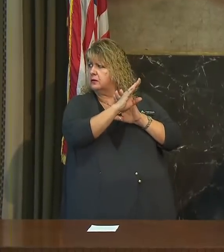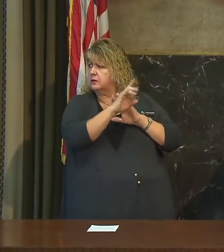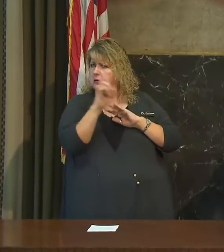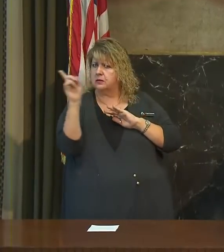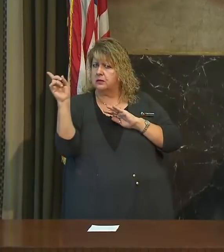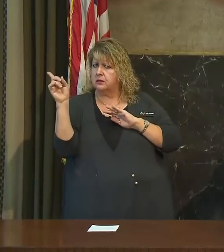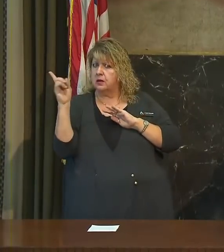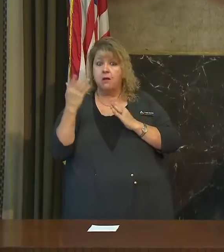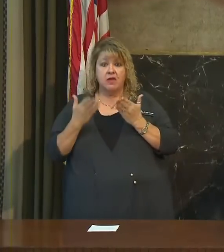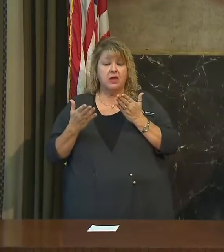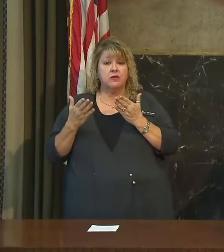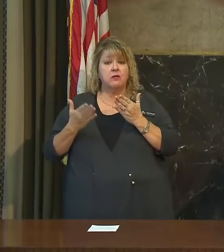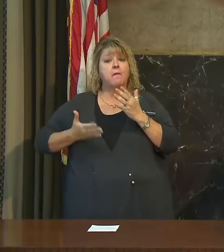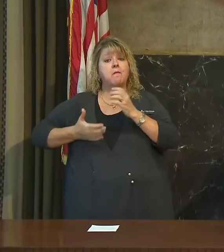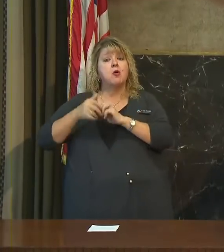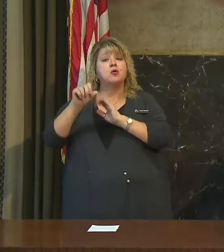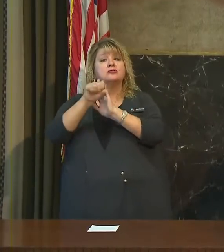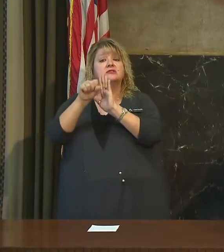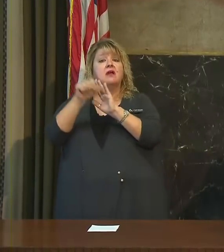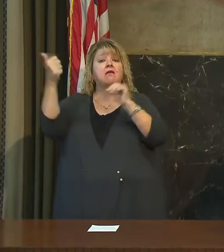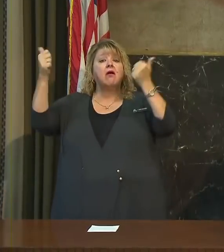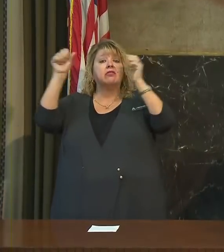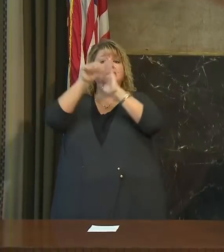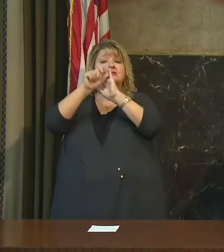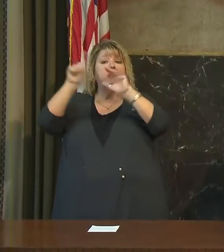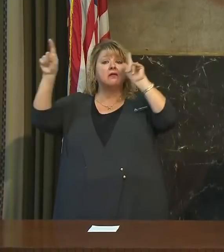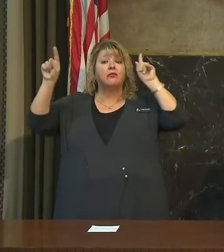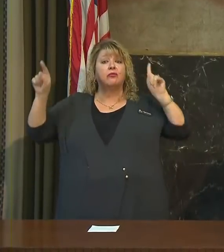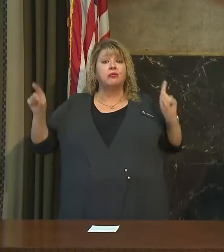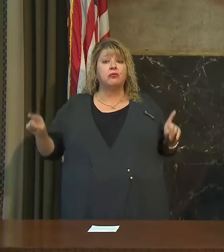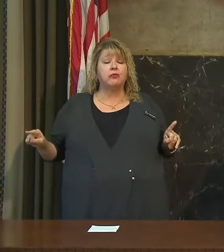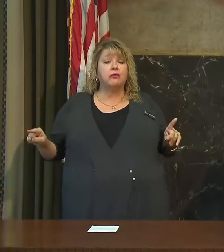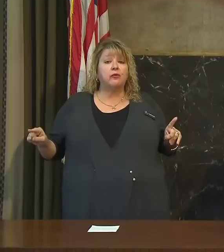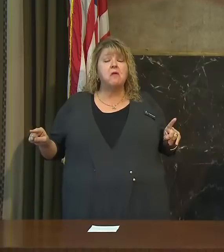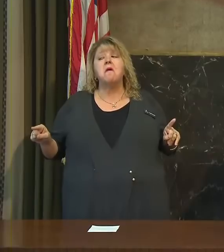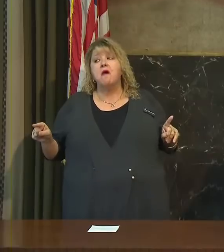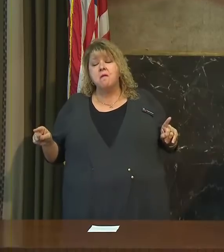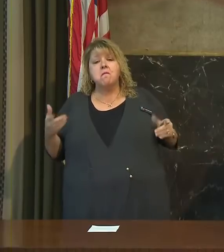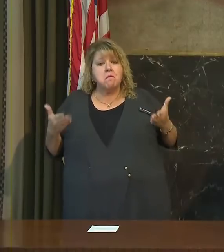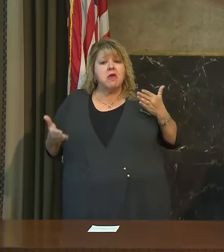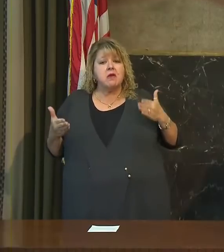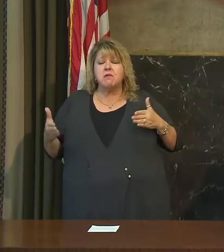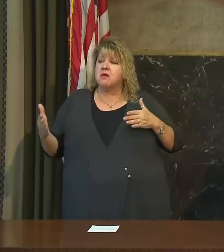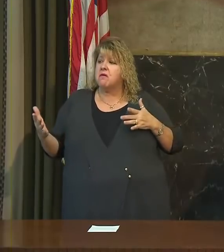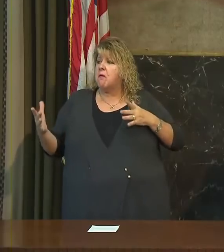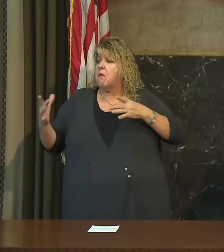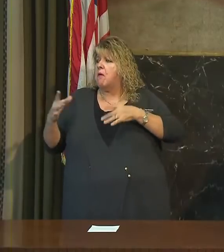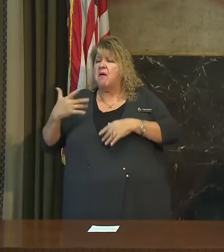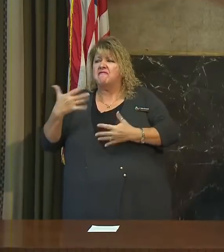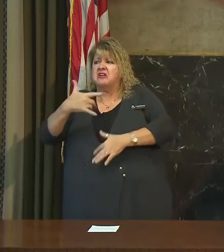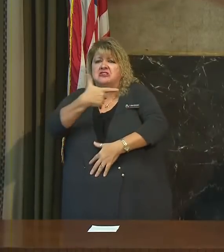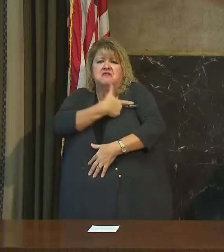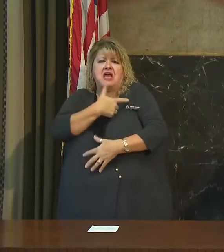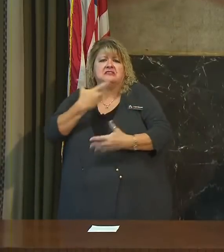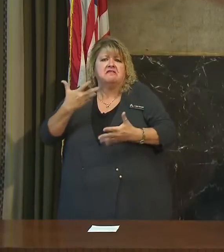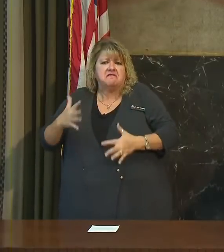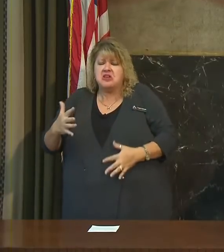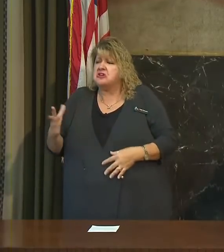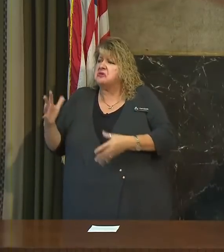be good guidance for most states, but not the state that has the highest growth rate of cases in the country.